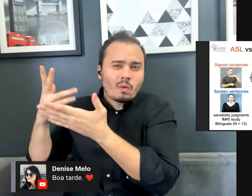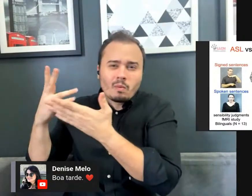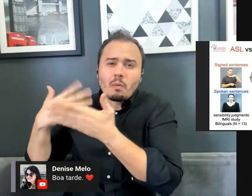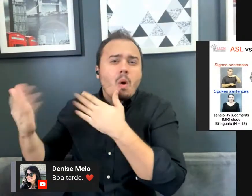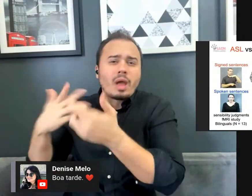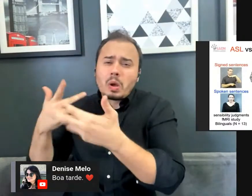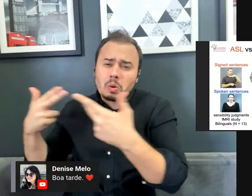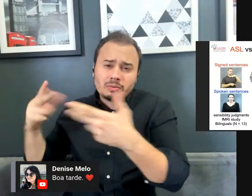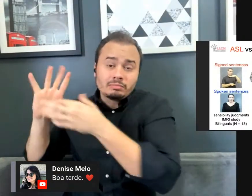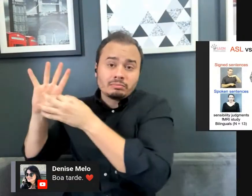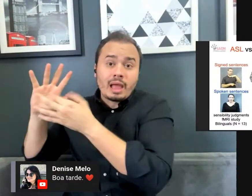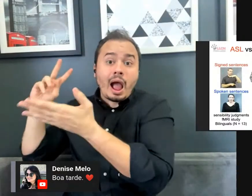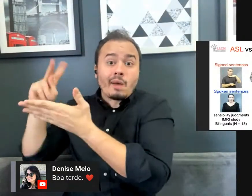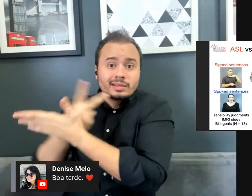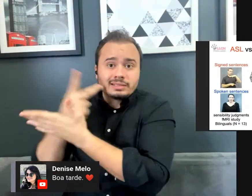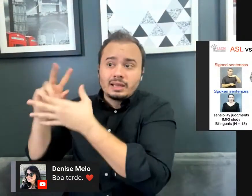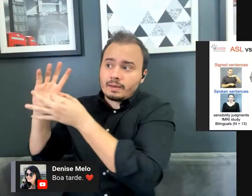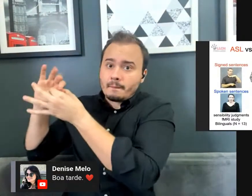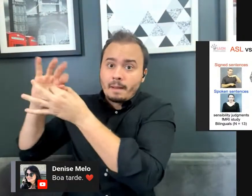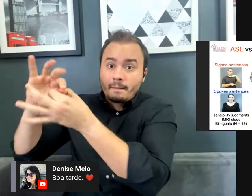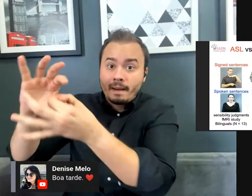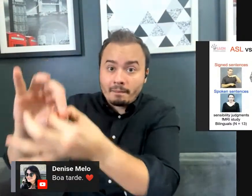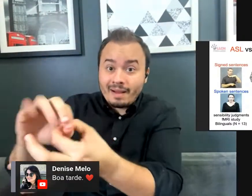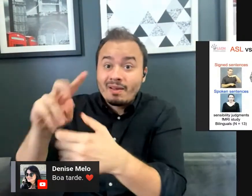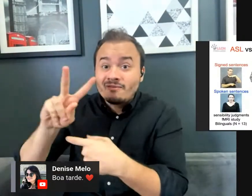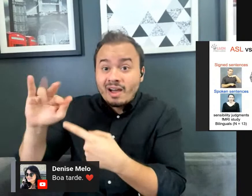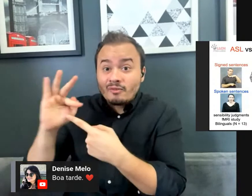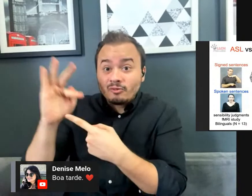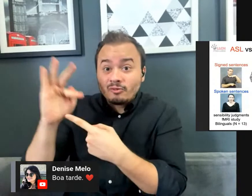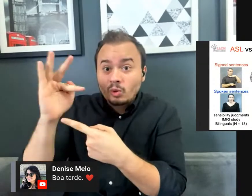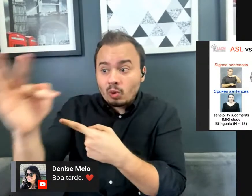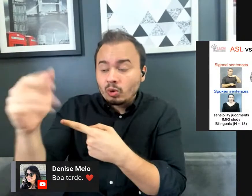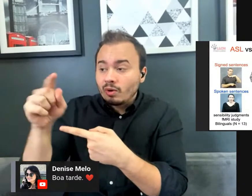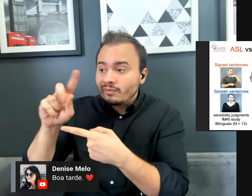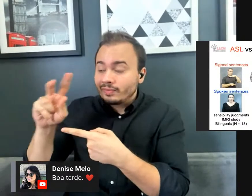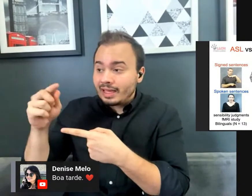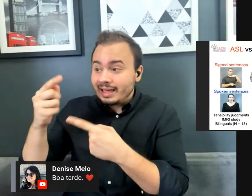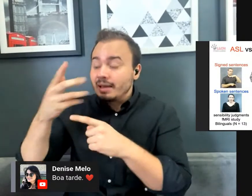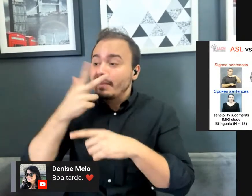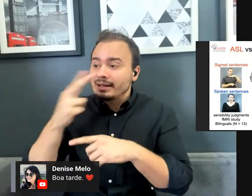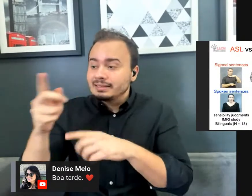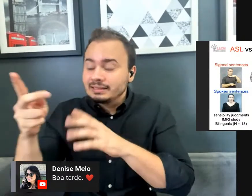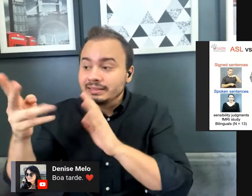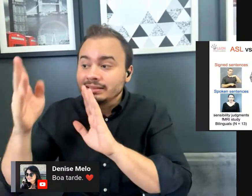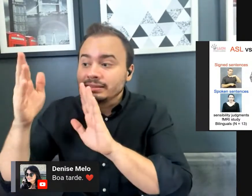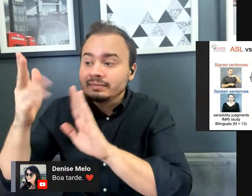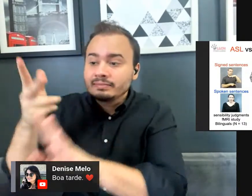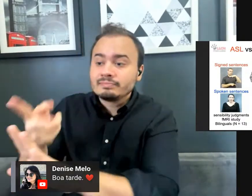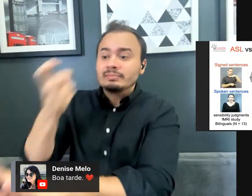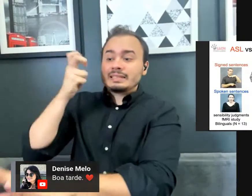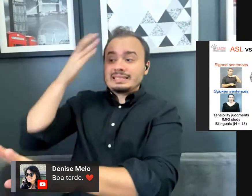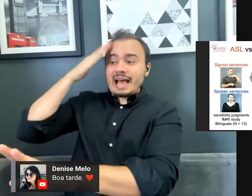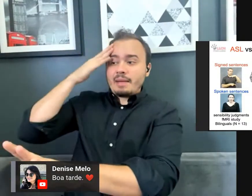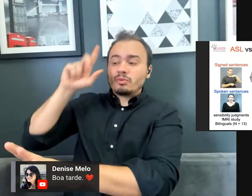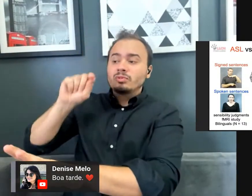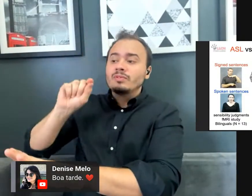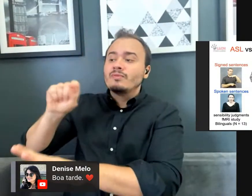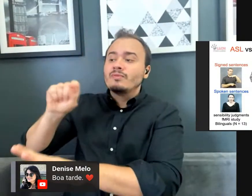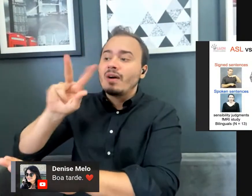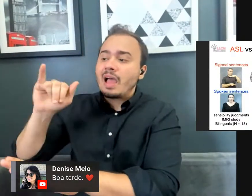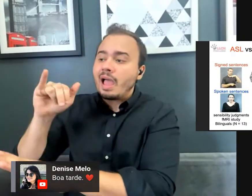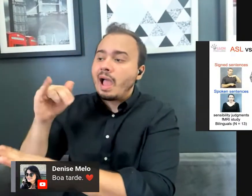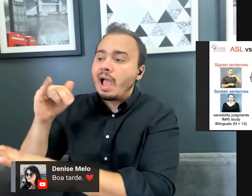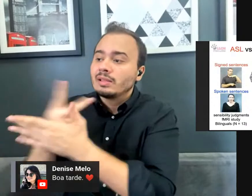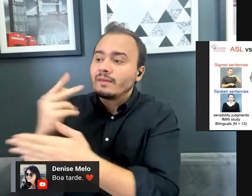who hypothesize that production and comprehension are intimately integrated systems and both involved extensive use of